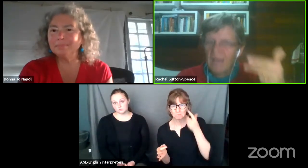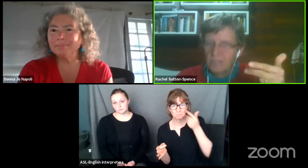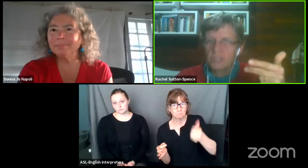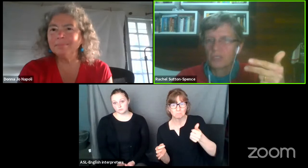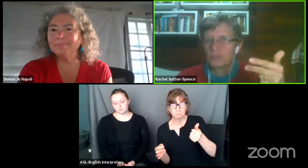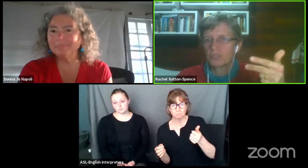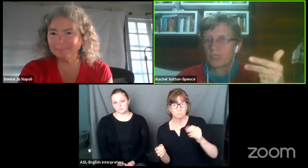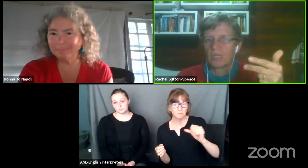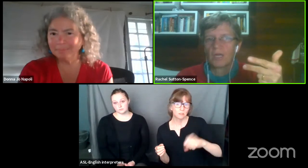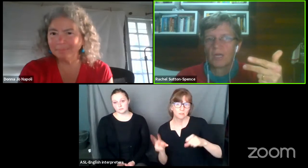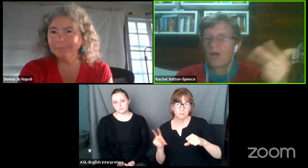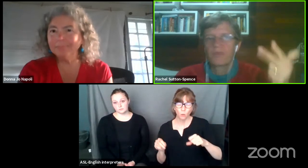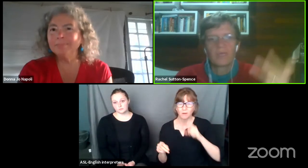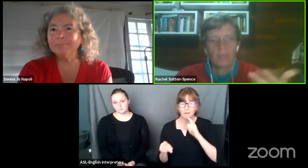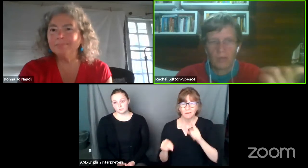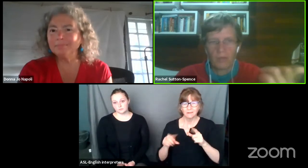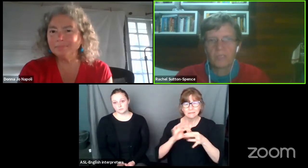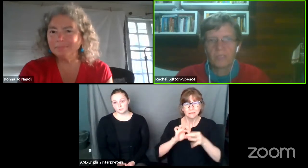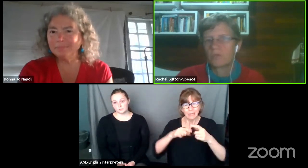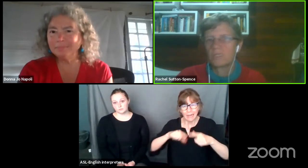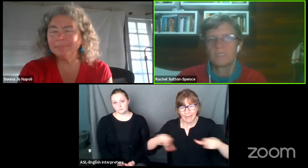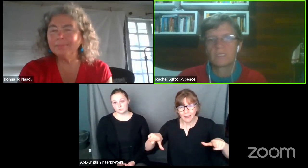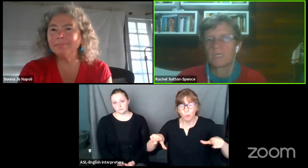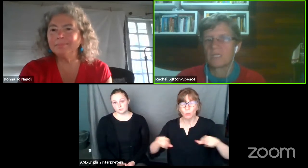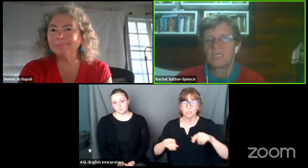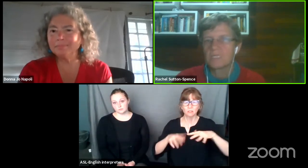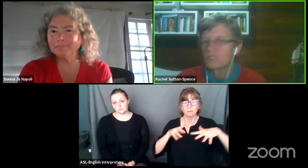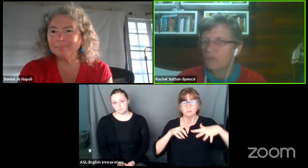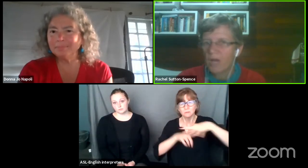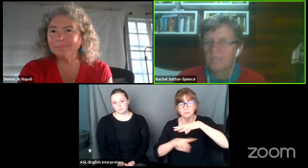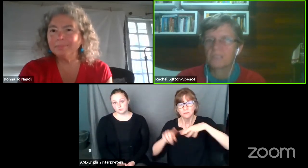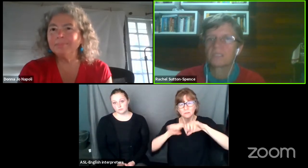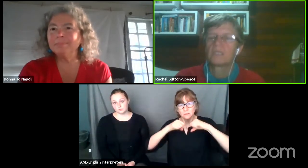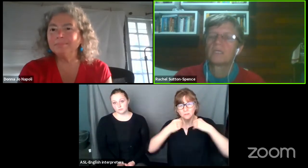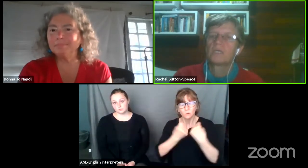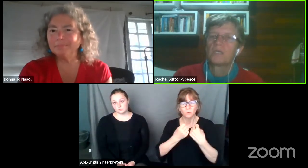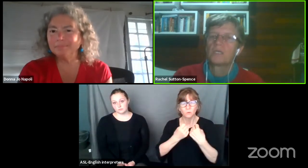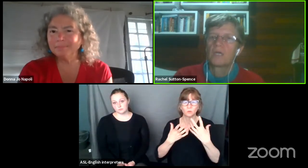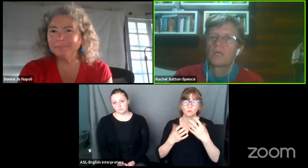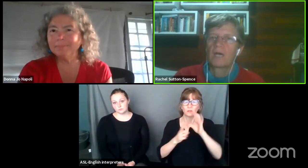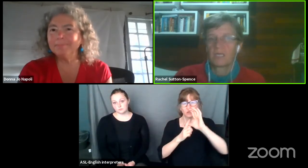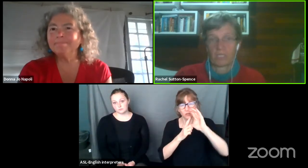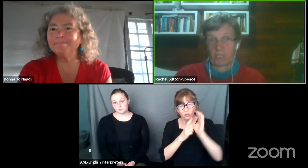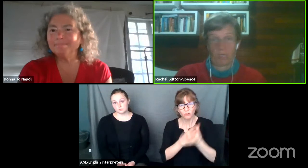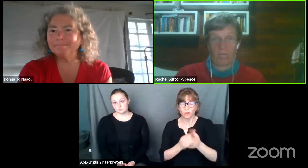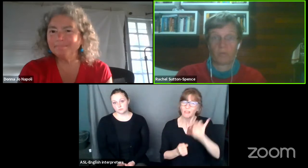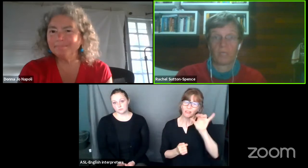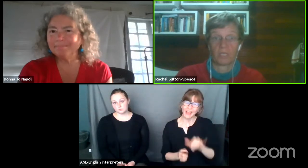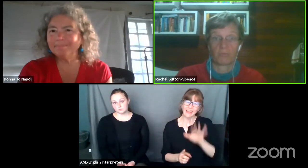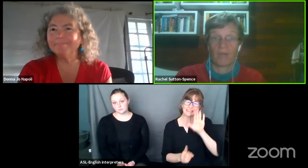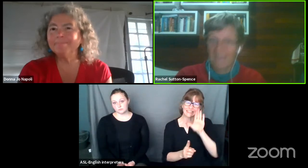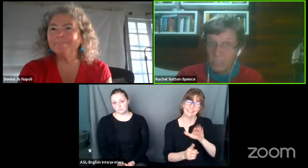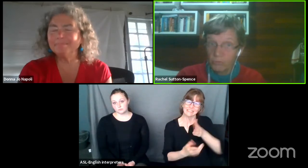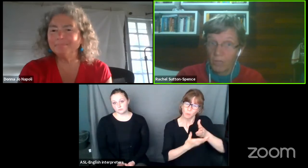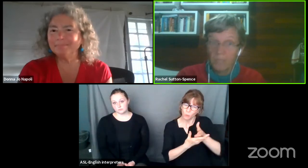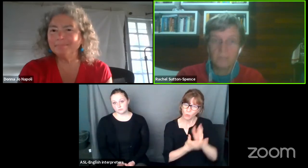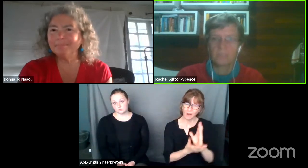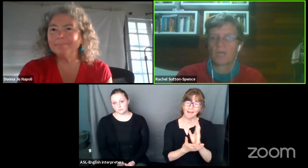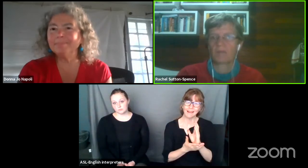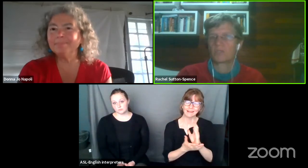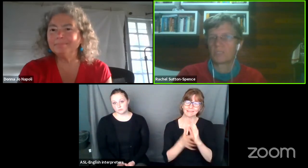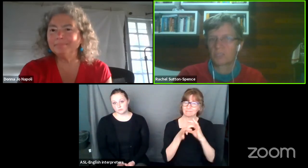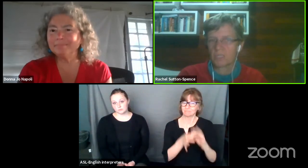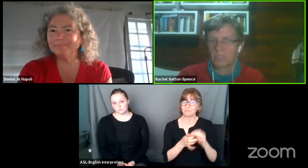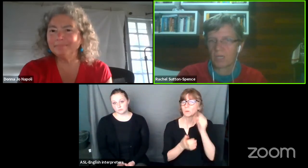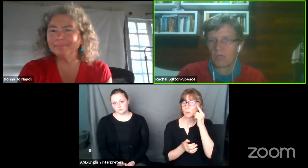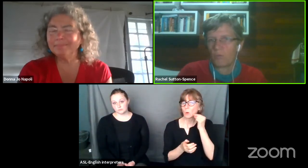linguistically, and socially. I think, going back to what Ronice said, it's his right. And it's equally his right to say,